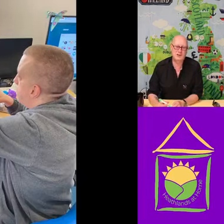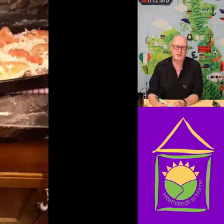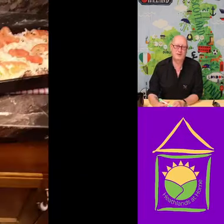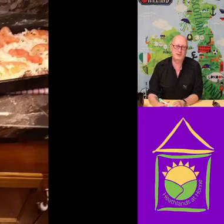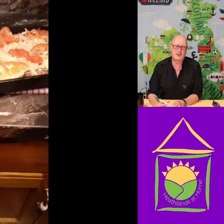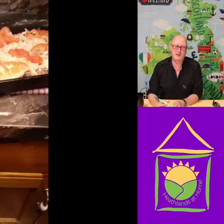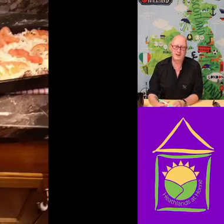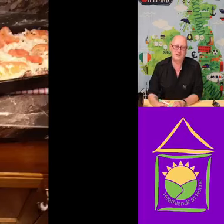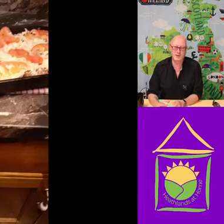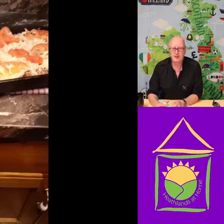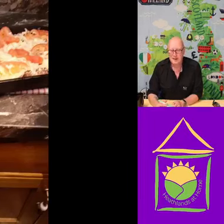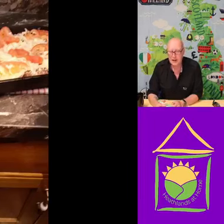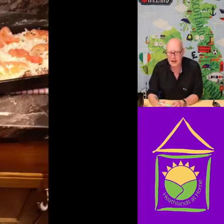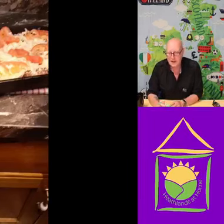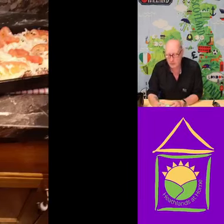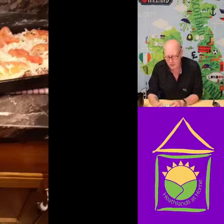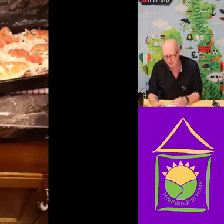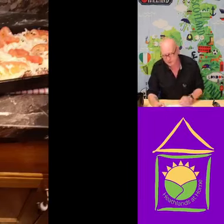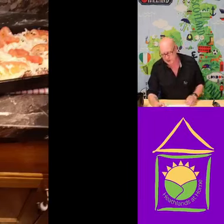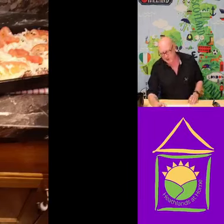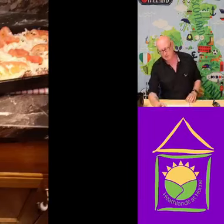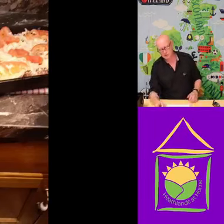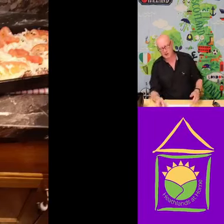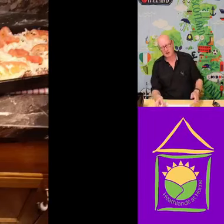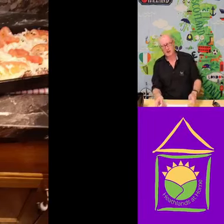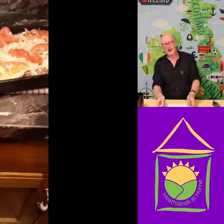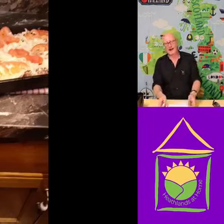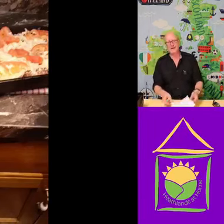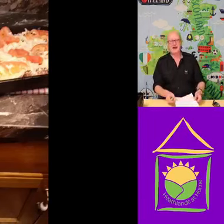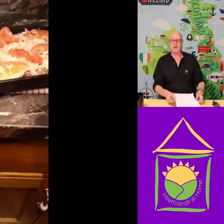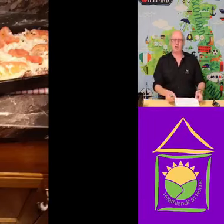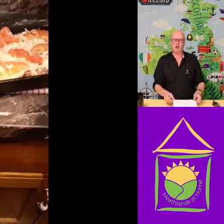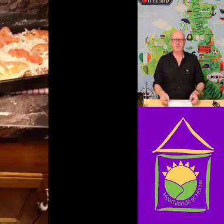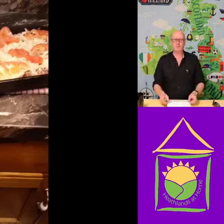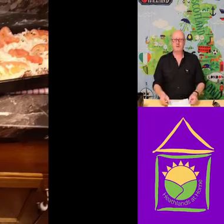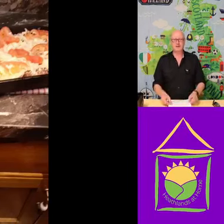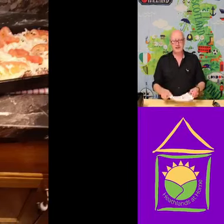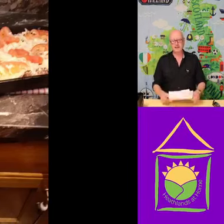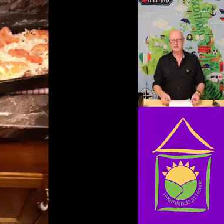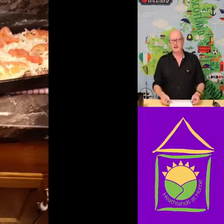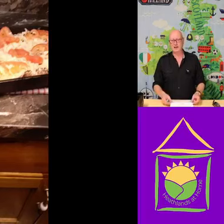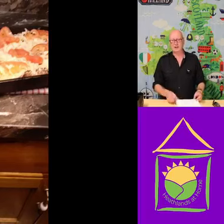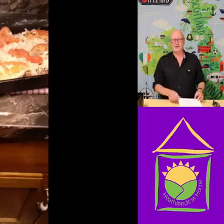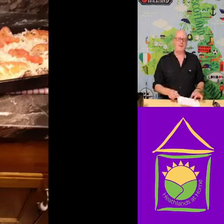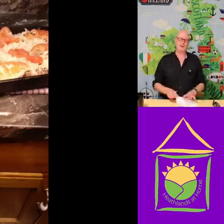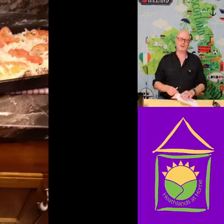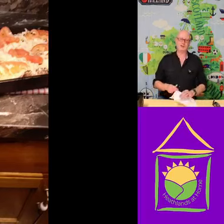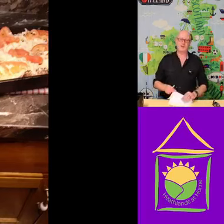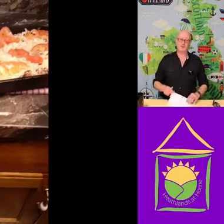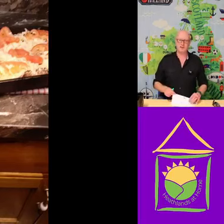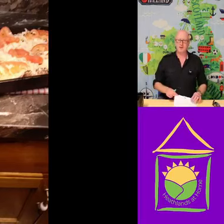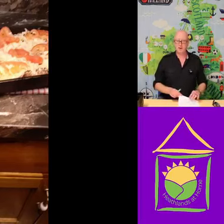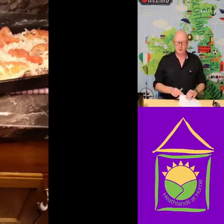font a bit and the colours. Oh. Now then, this is Mr. That looks like, Mr. Alan Henshaw. Henshaw residence. You can tell by that work surface. Now this